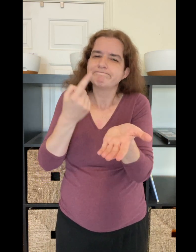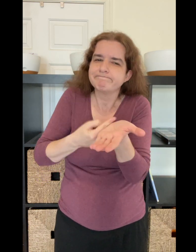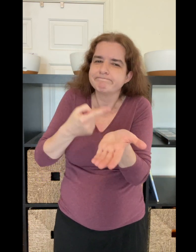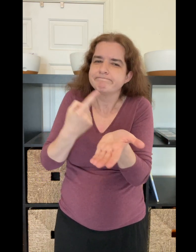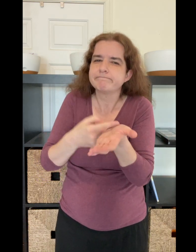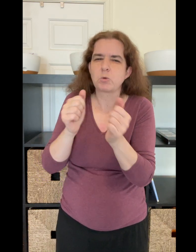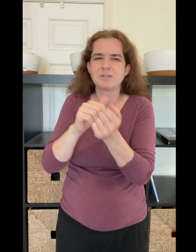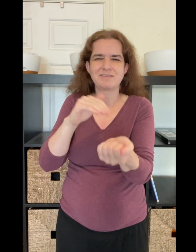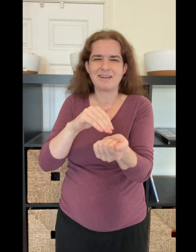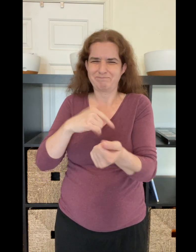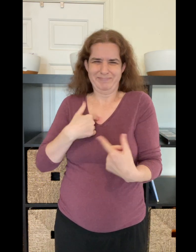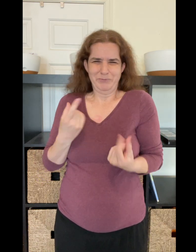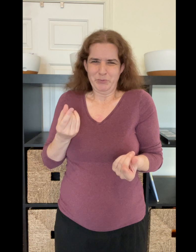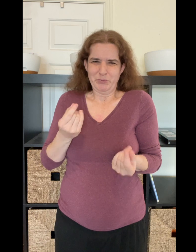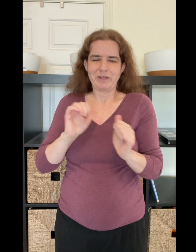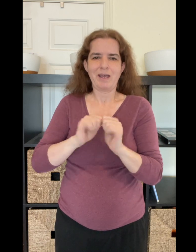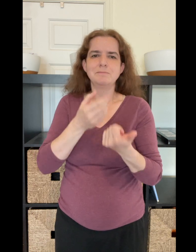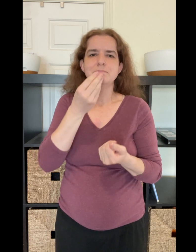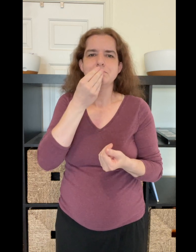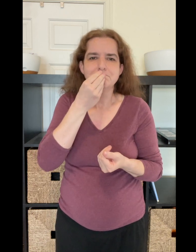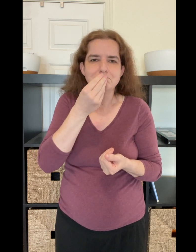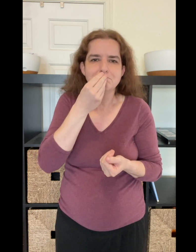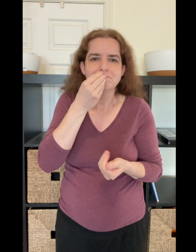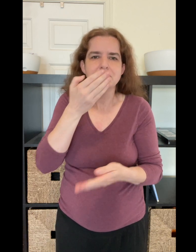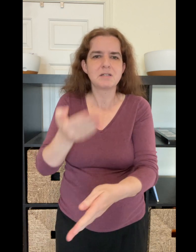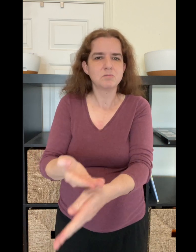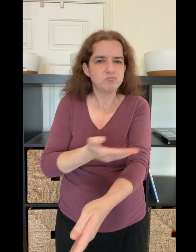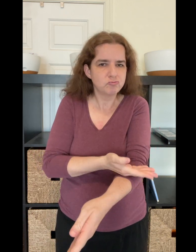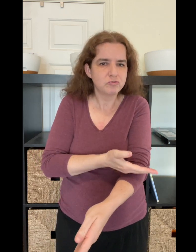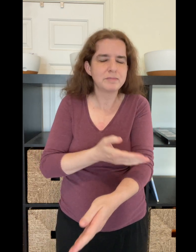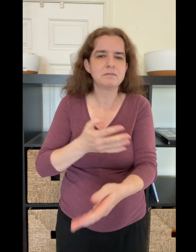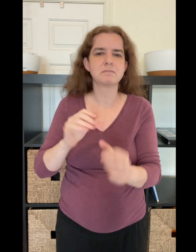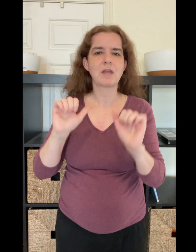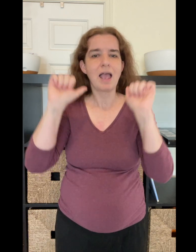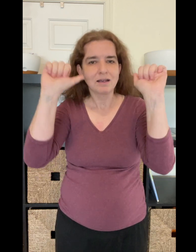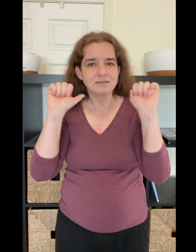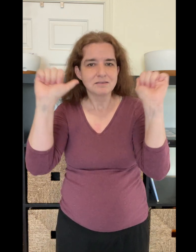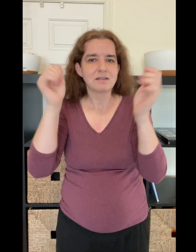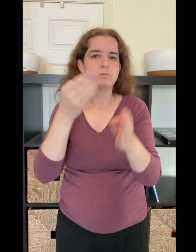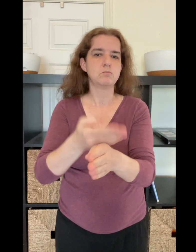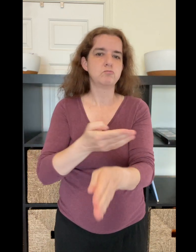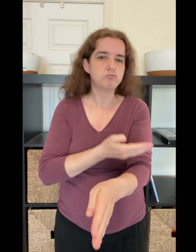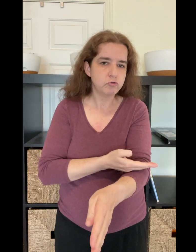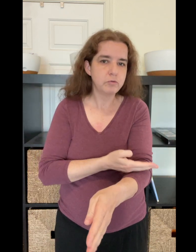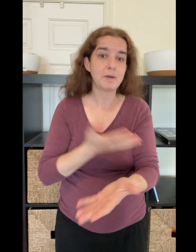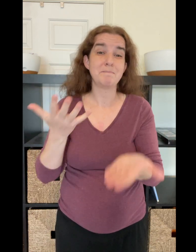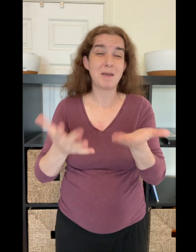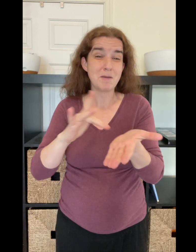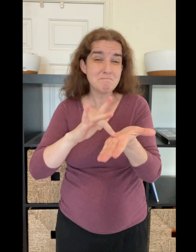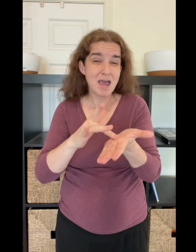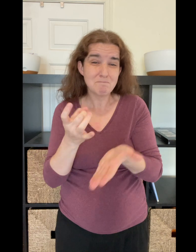Patients can go and discuss with their doctor, ask them, what can I do? How can I improve diet